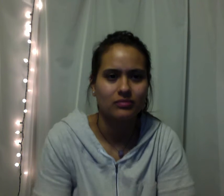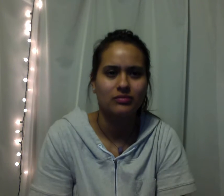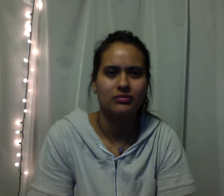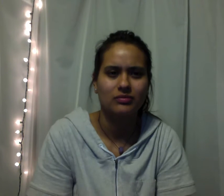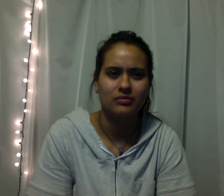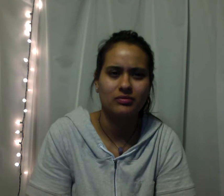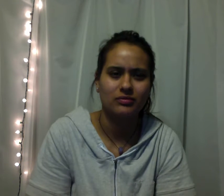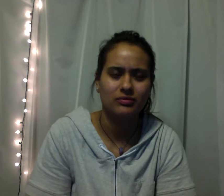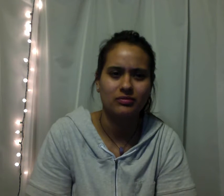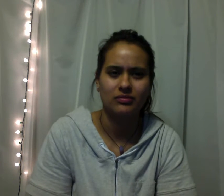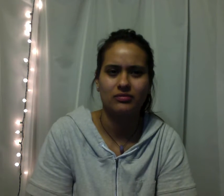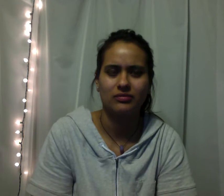Evaporation.